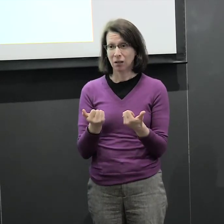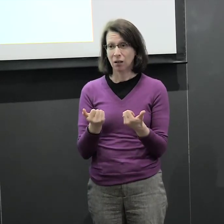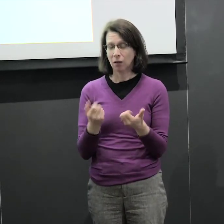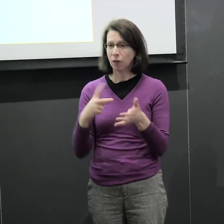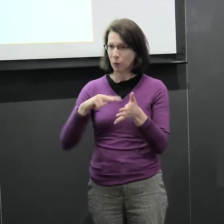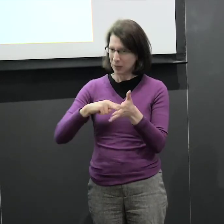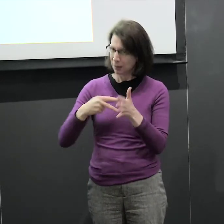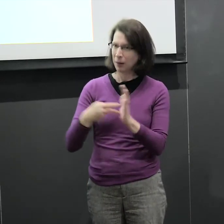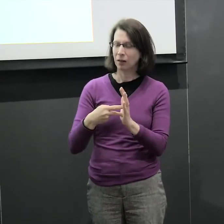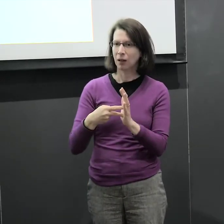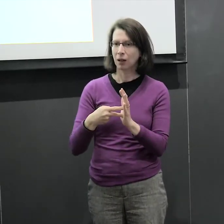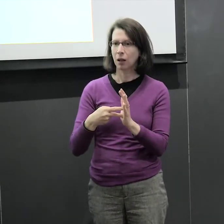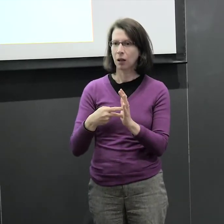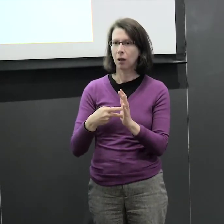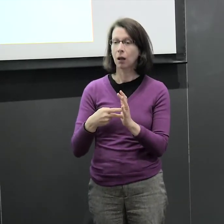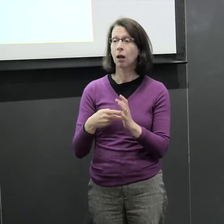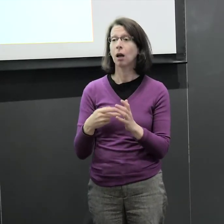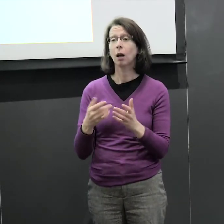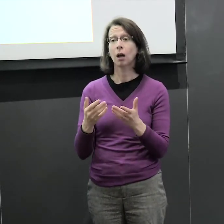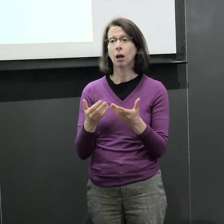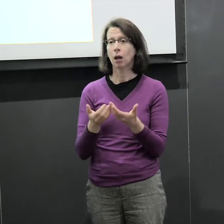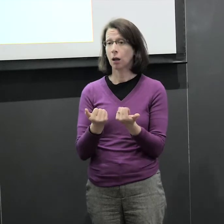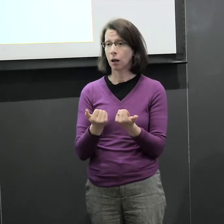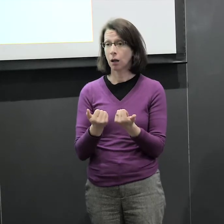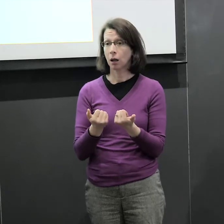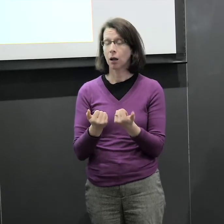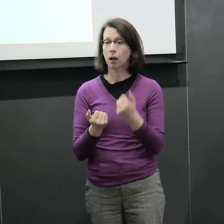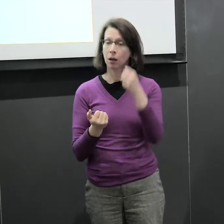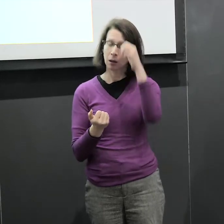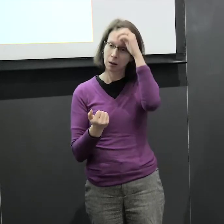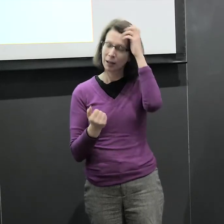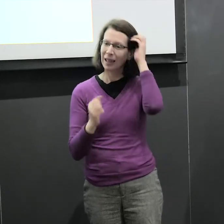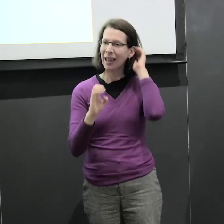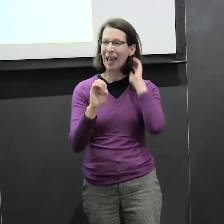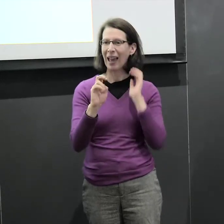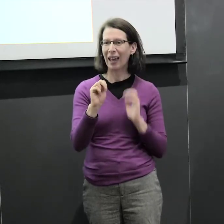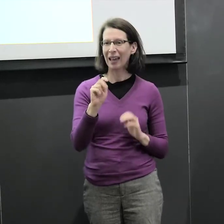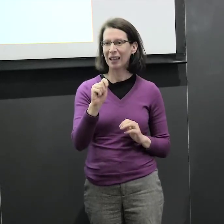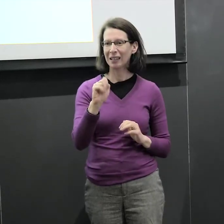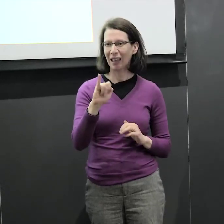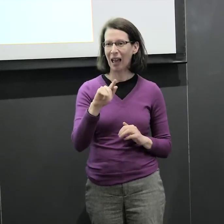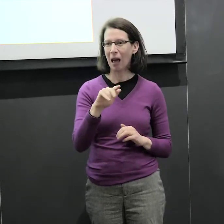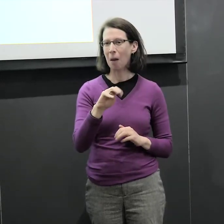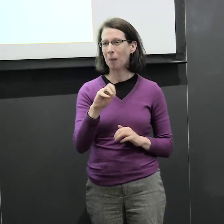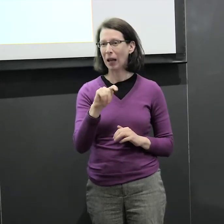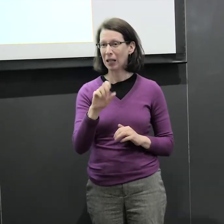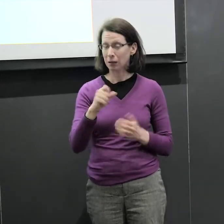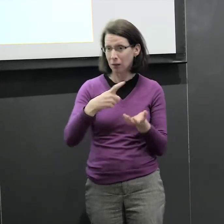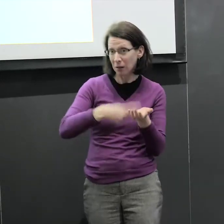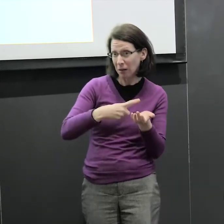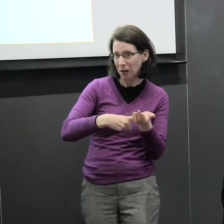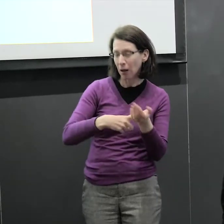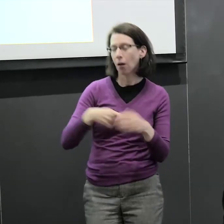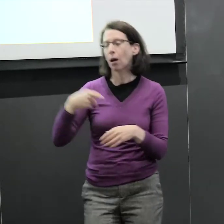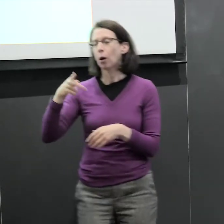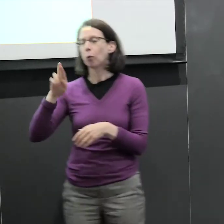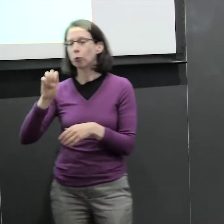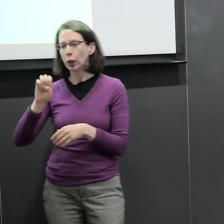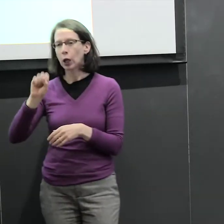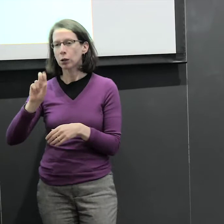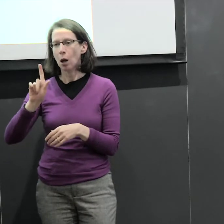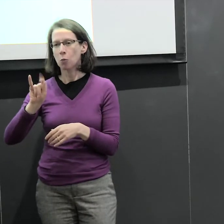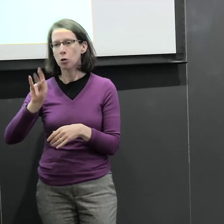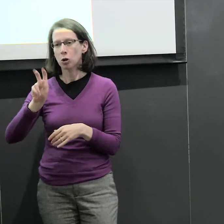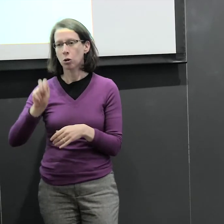semantics. It's the distinction between at-issue entailments and presuppositions. At-issue entailments are just the